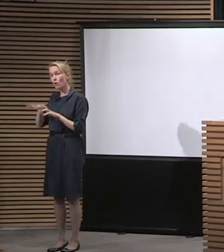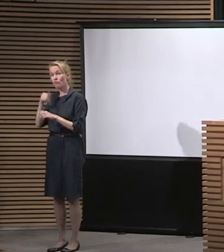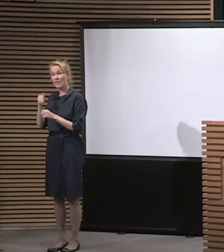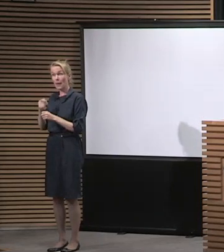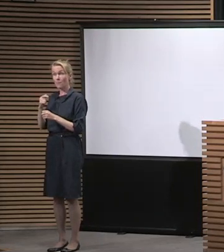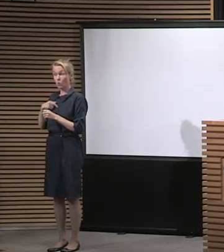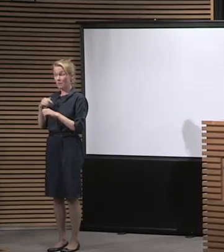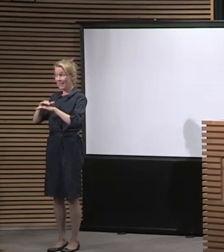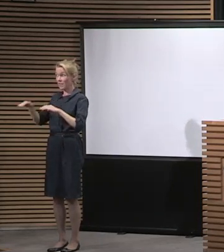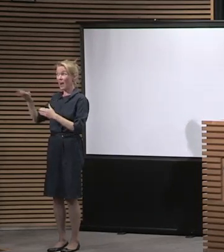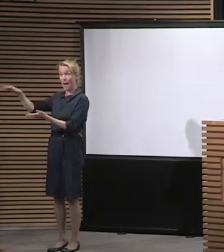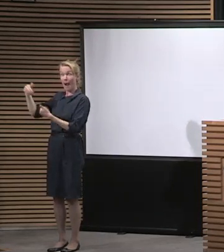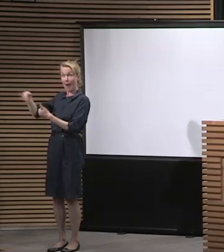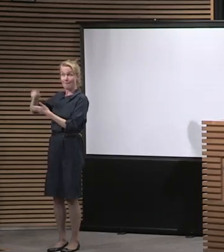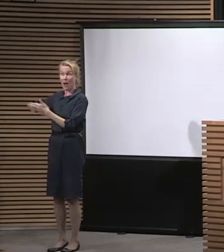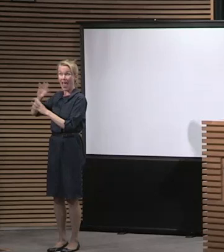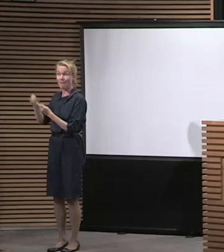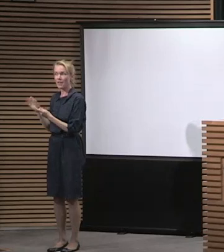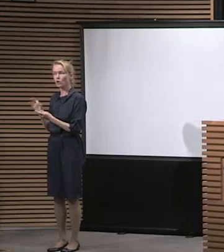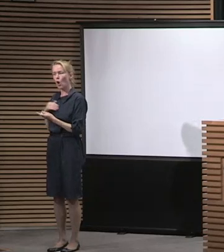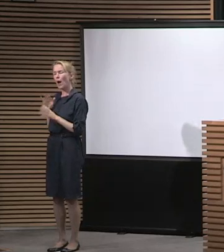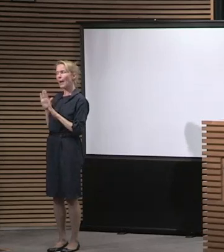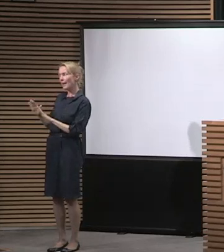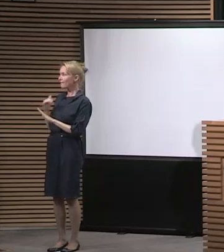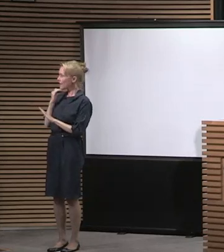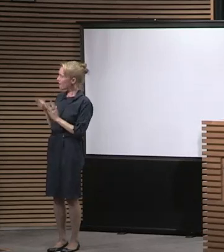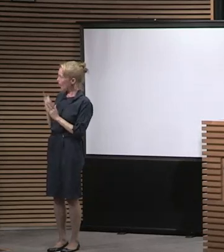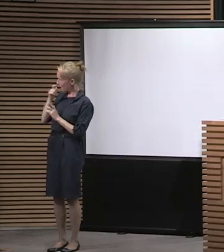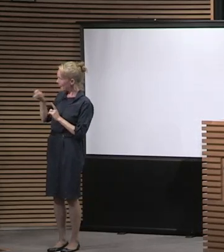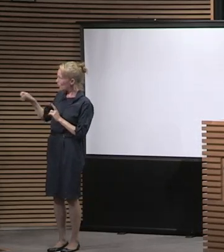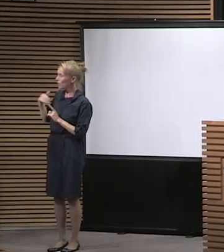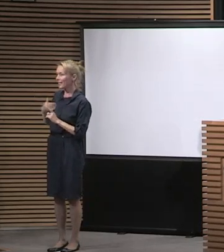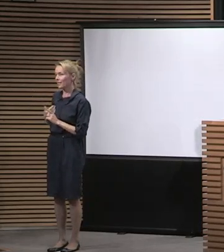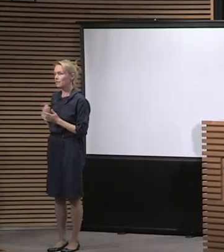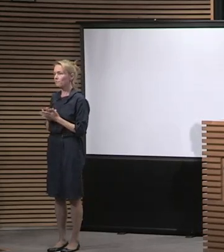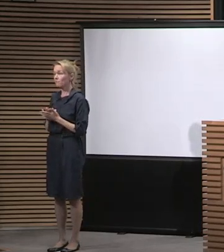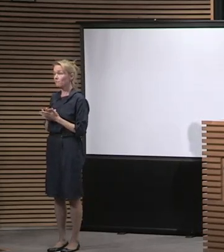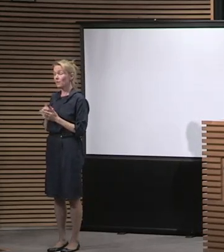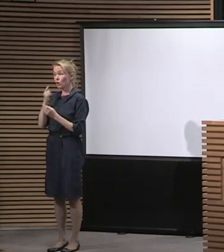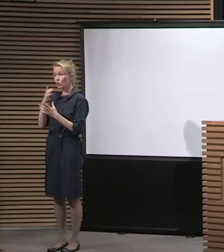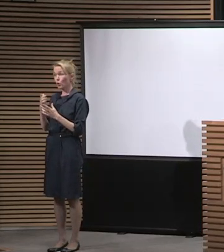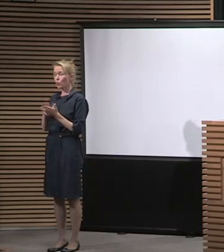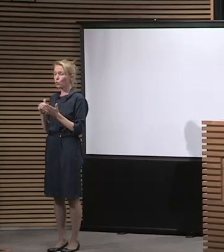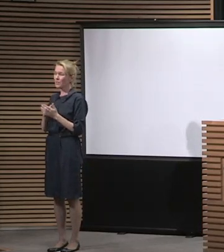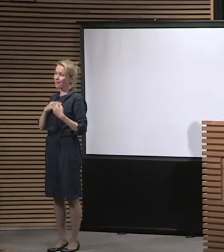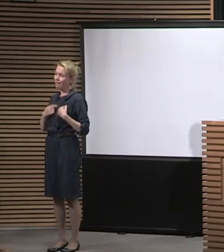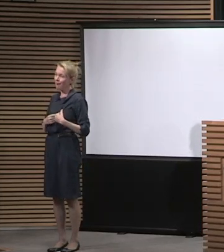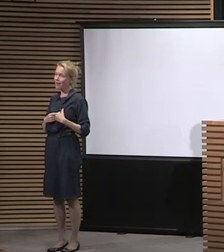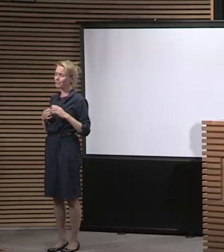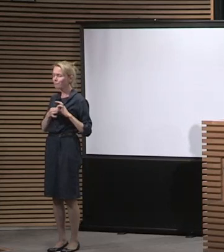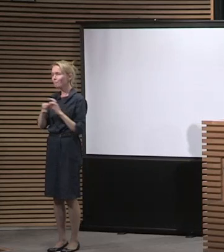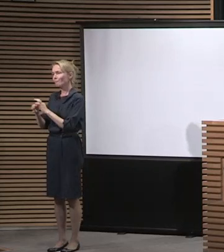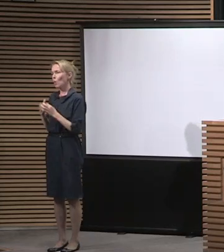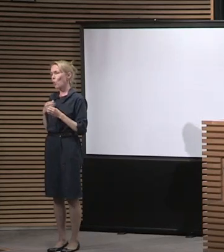and that is fantastic. Confirmed for me that Kiwis are really uniting against COVID-19. To help ensure